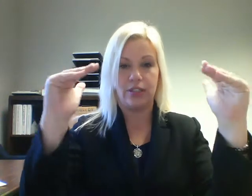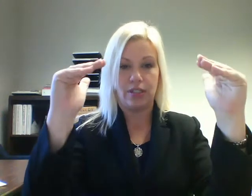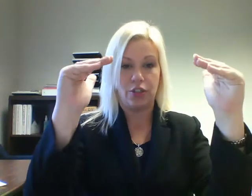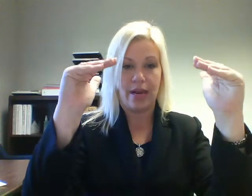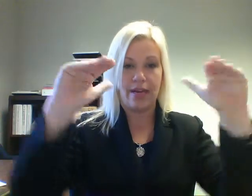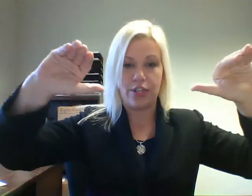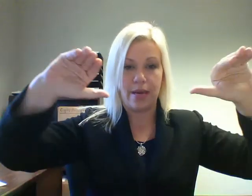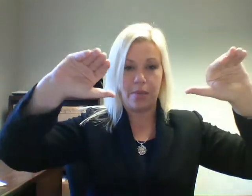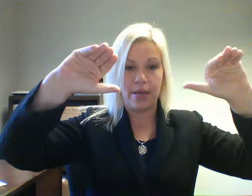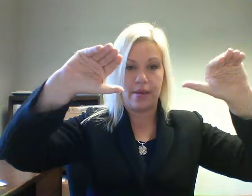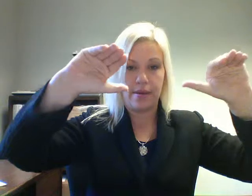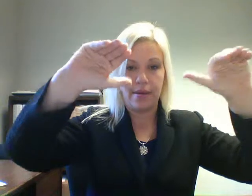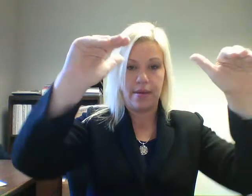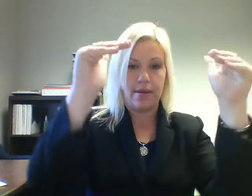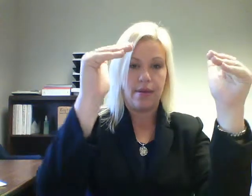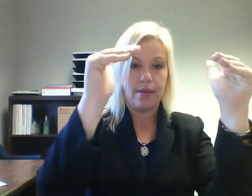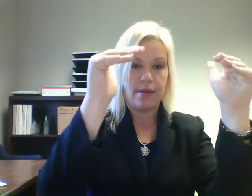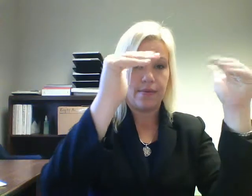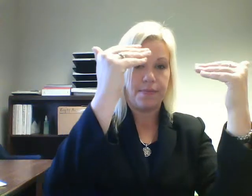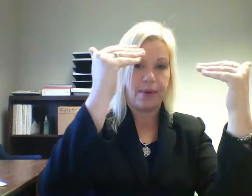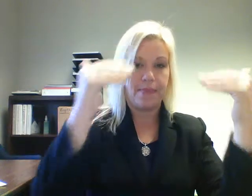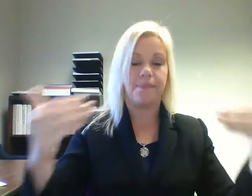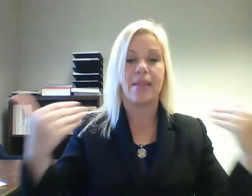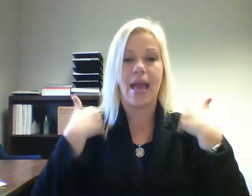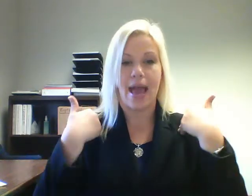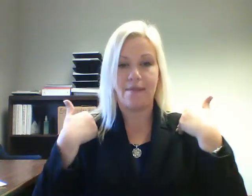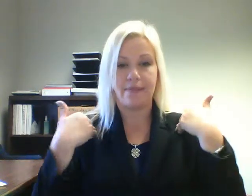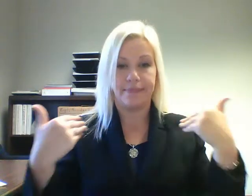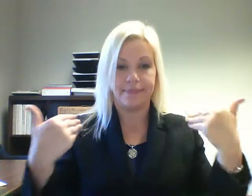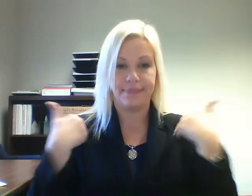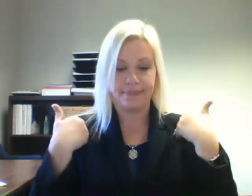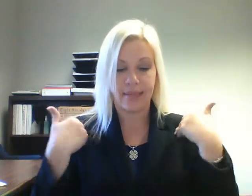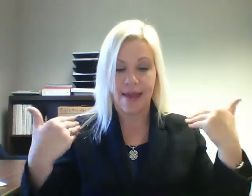That's your hand shape, right? Have.